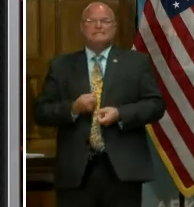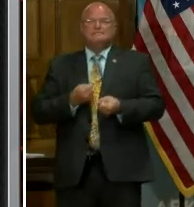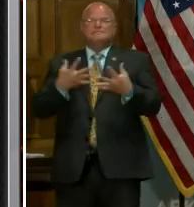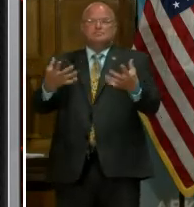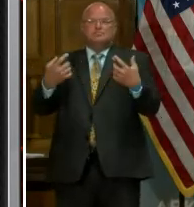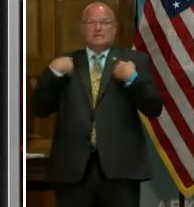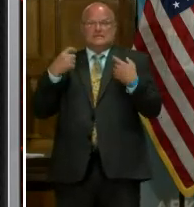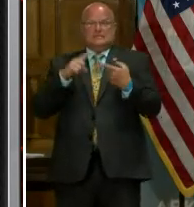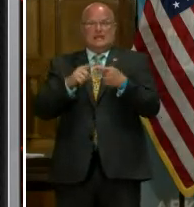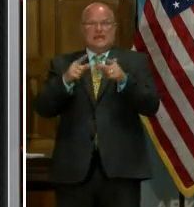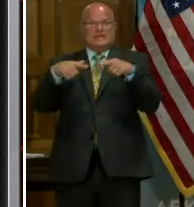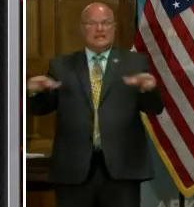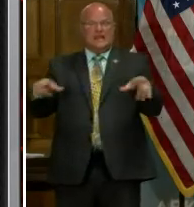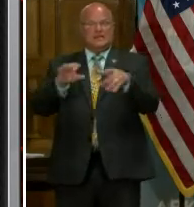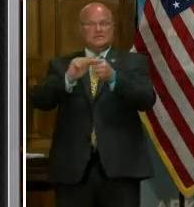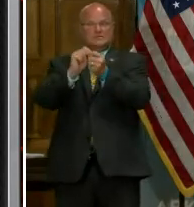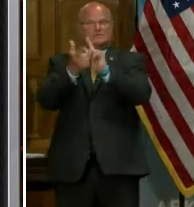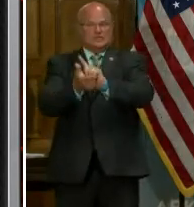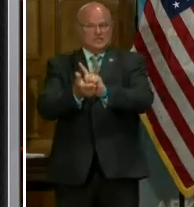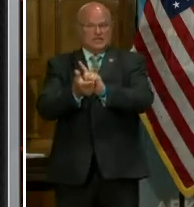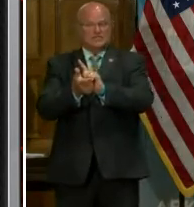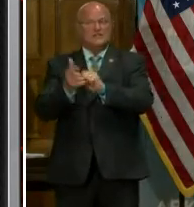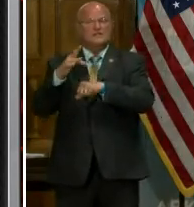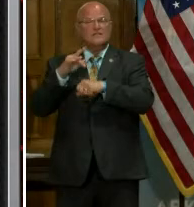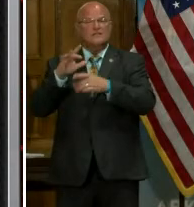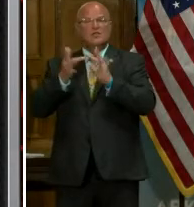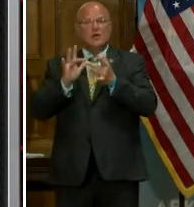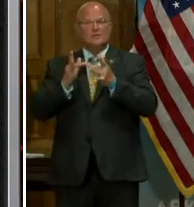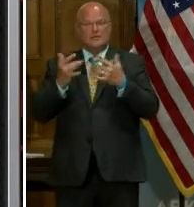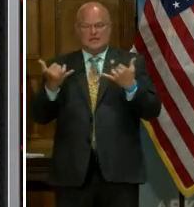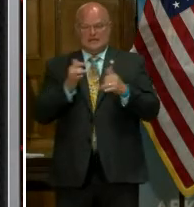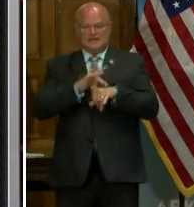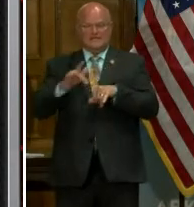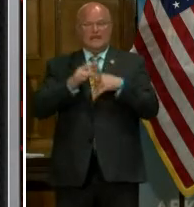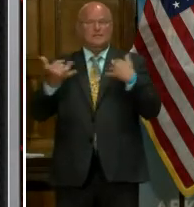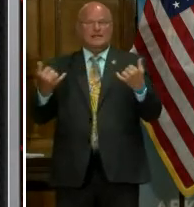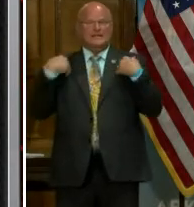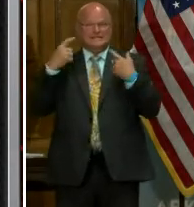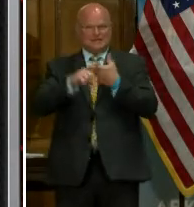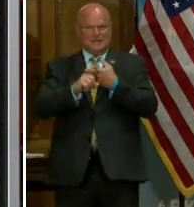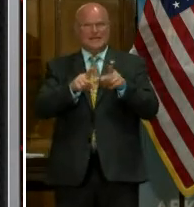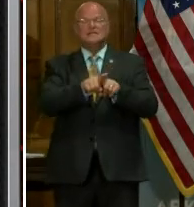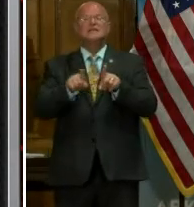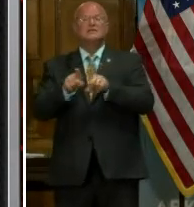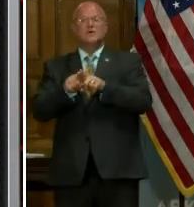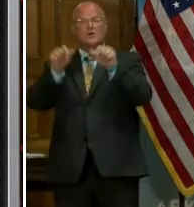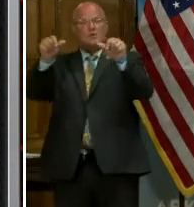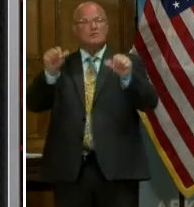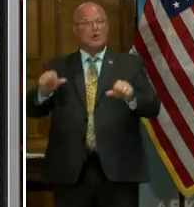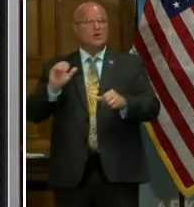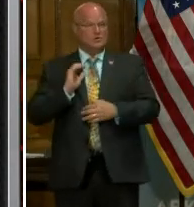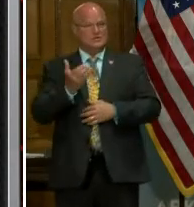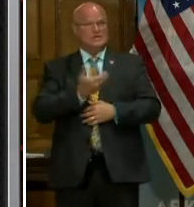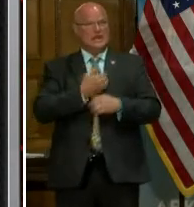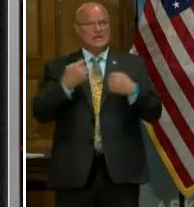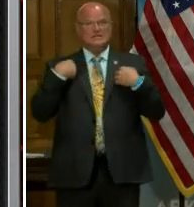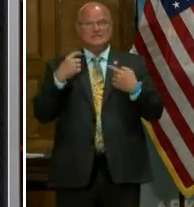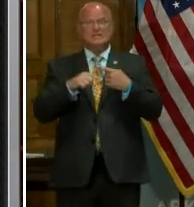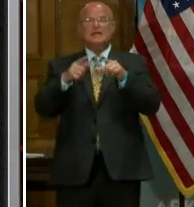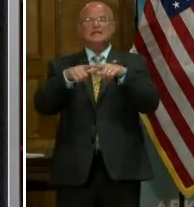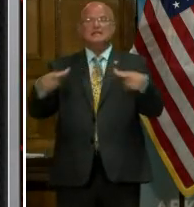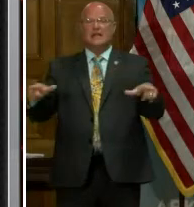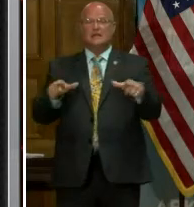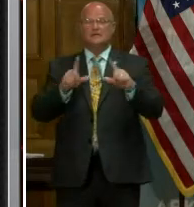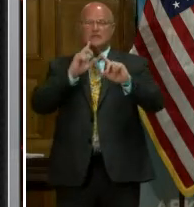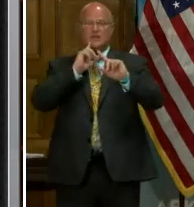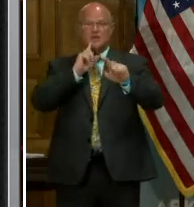Spanish language translation of the website. It's available now in Spanish. And as well as we've posted our Spanish language